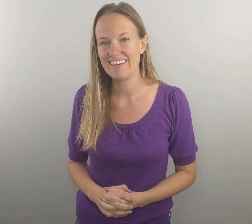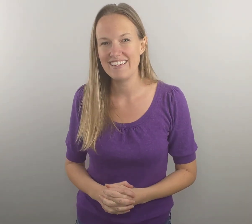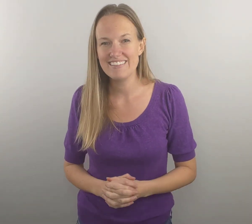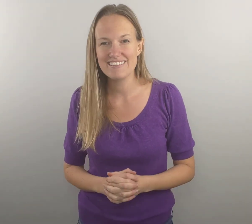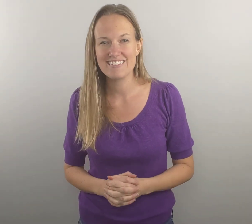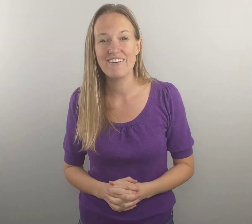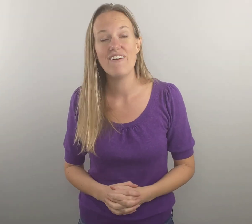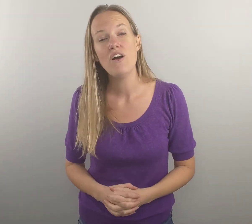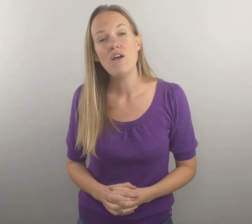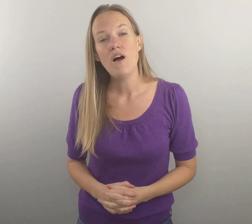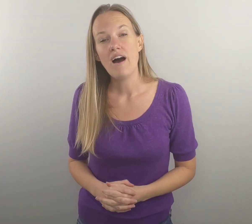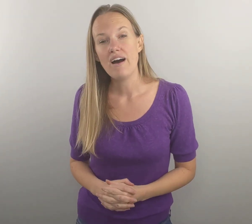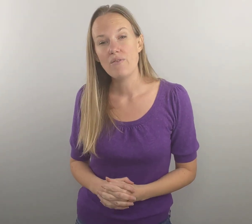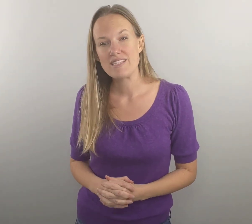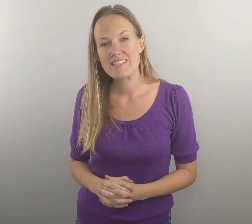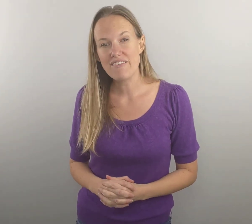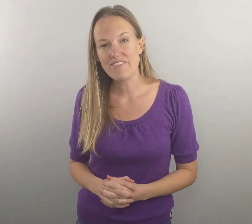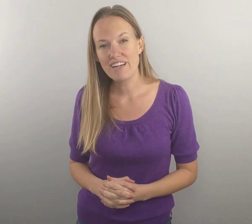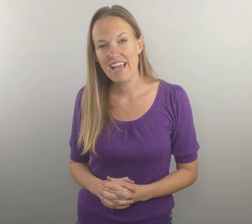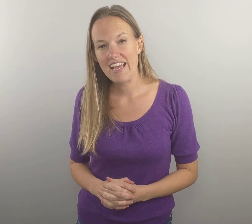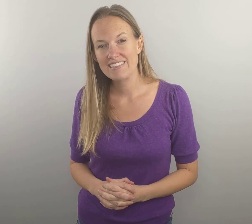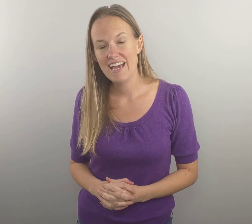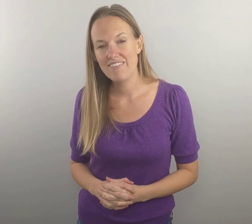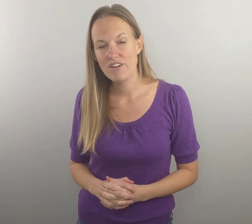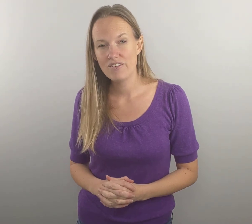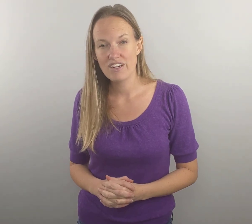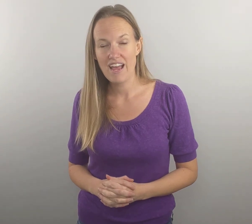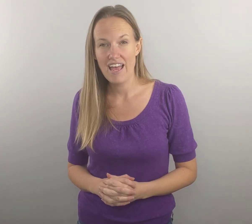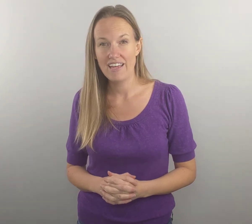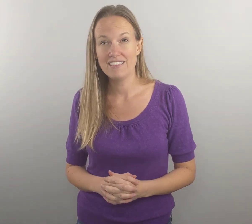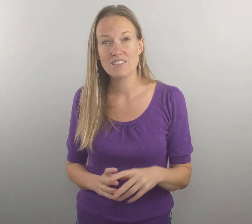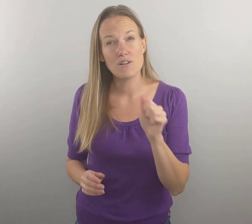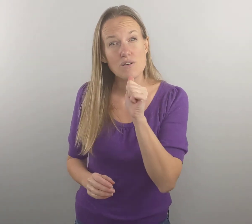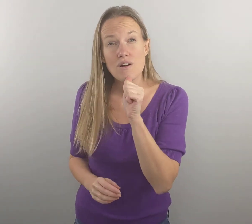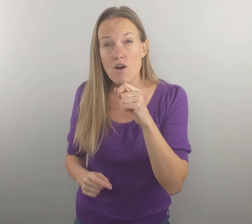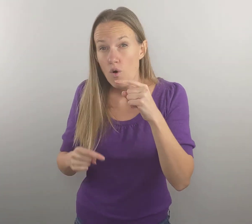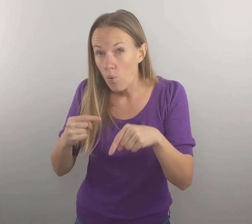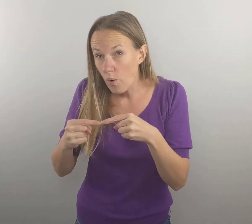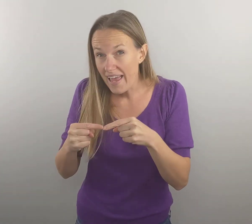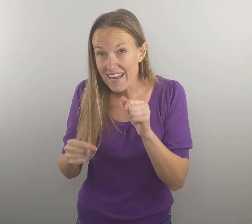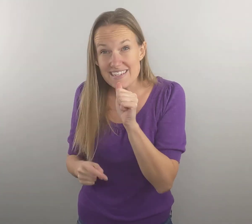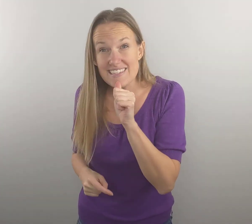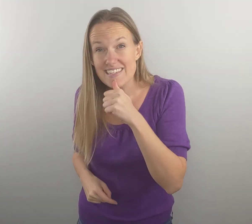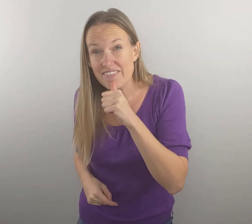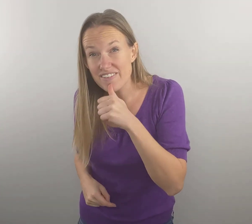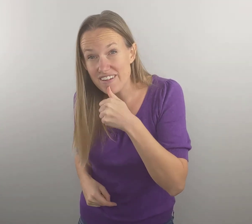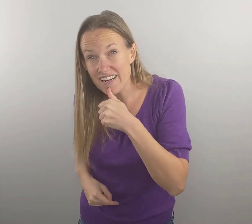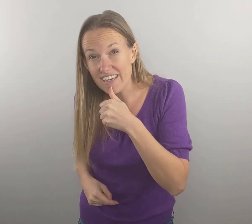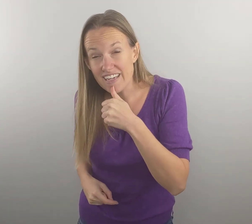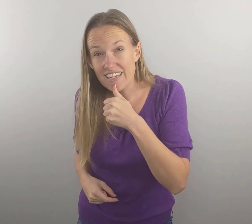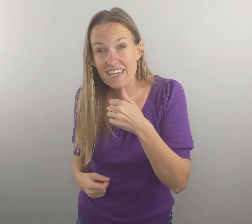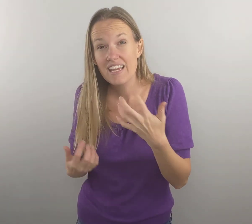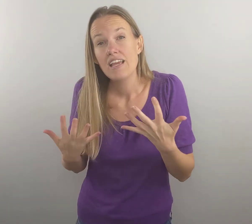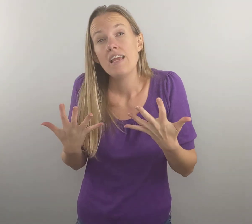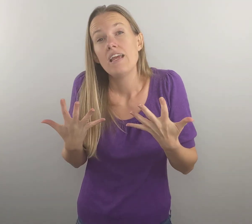okay? So when suffering hangs heavy over your head, so when suffering